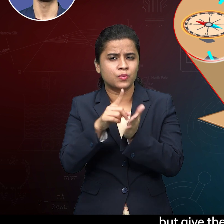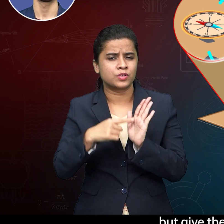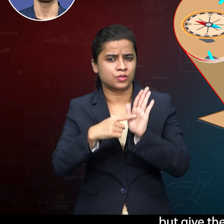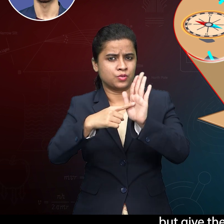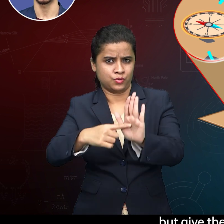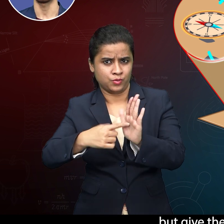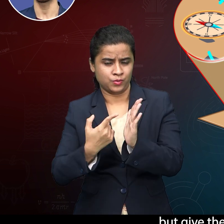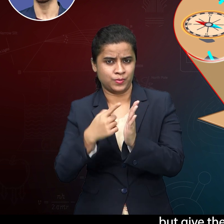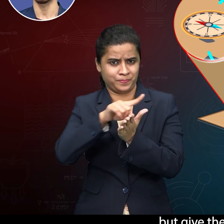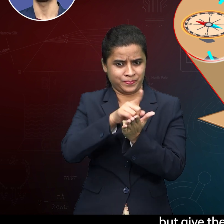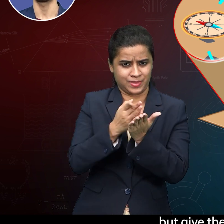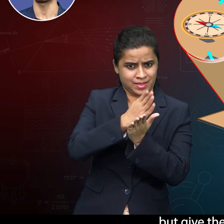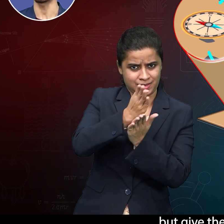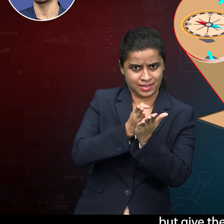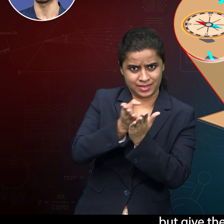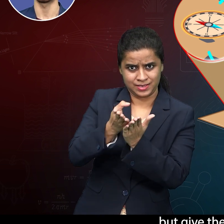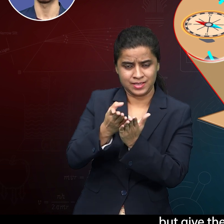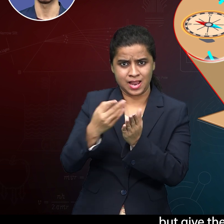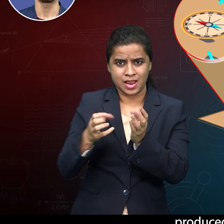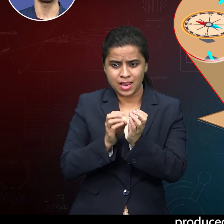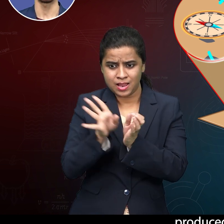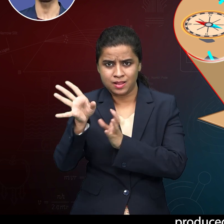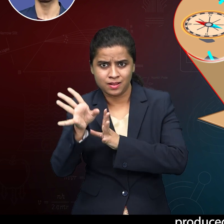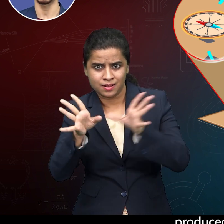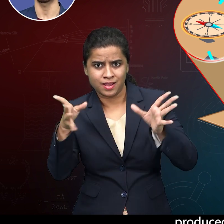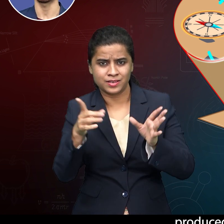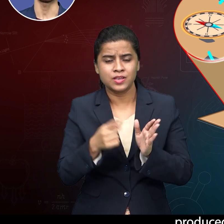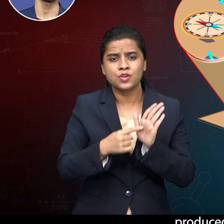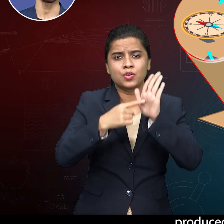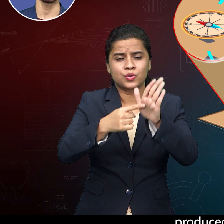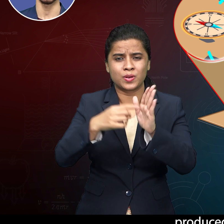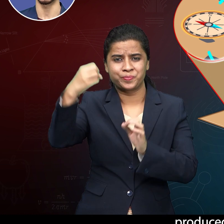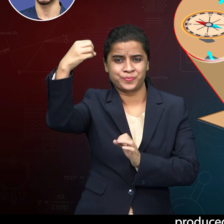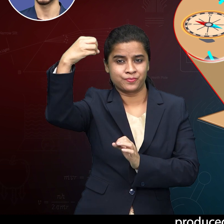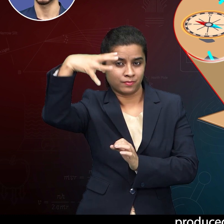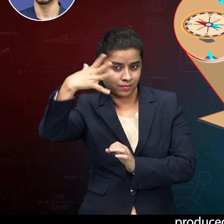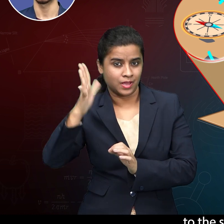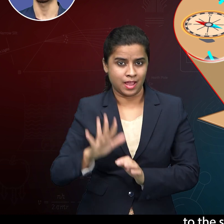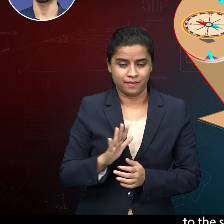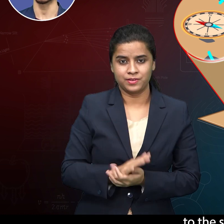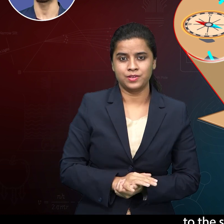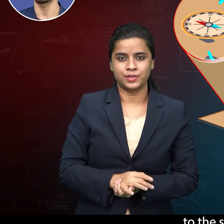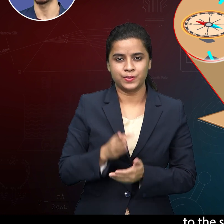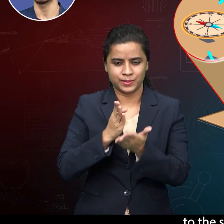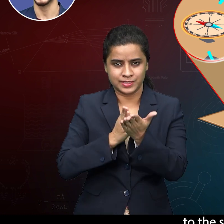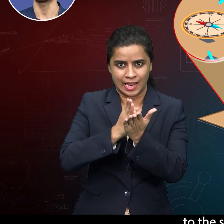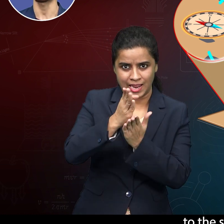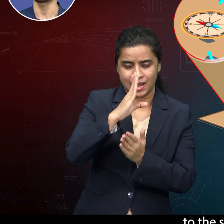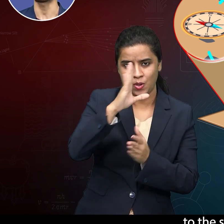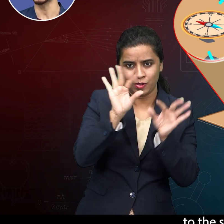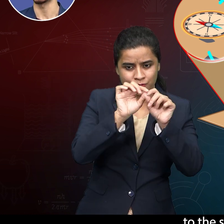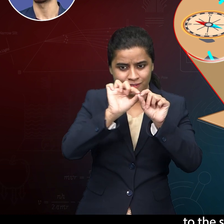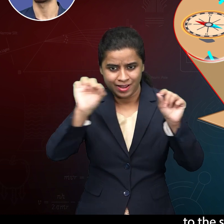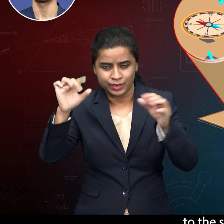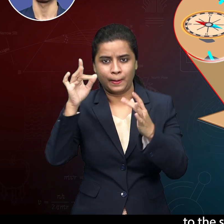the direction of the field lines produced by the electric current to the straight wire at